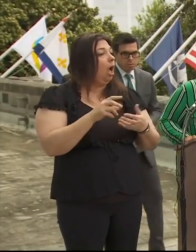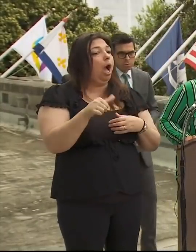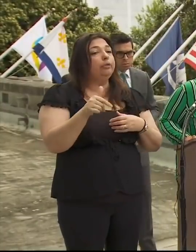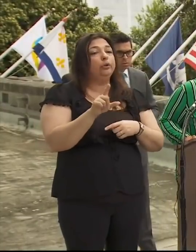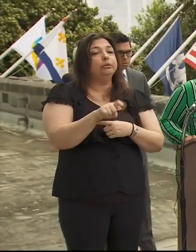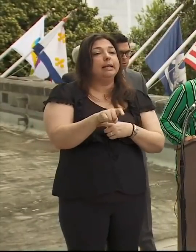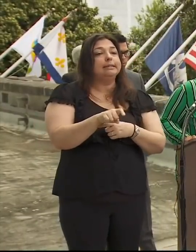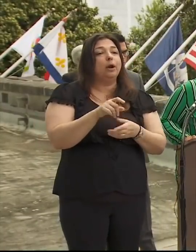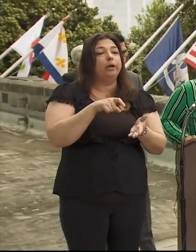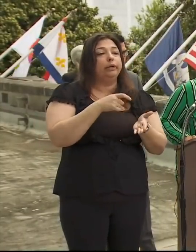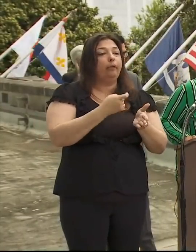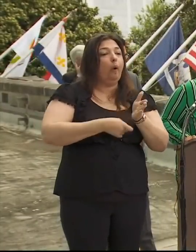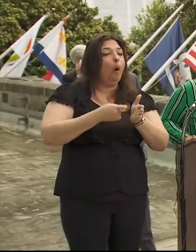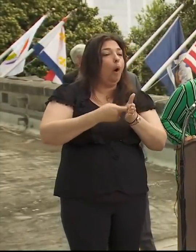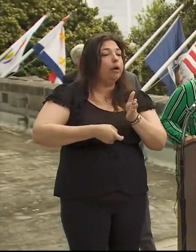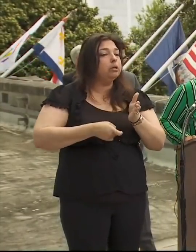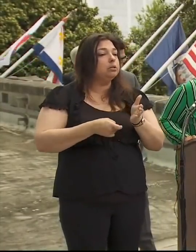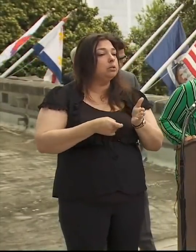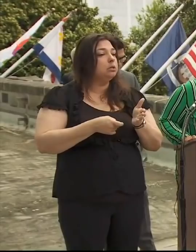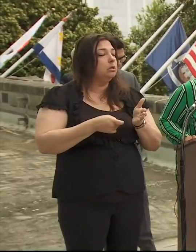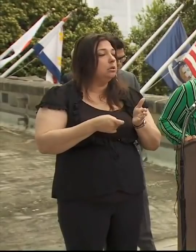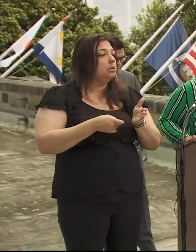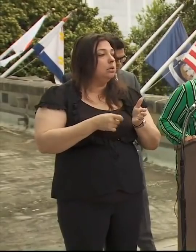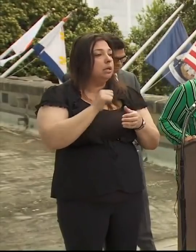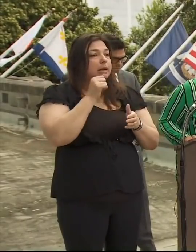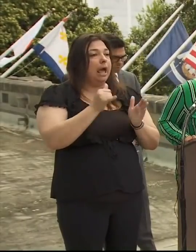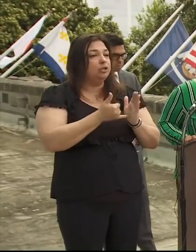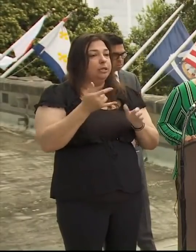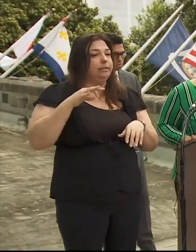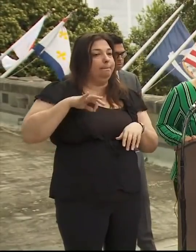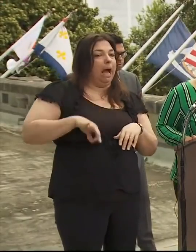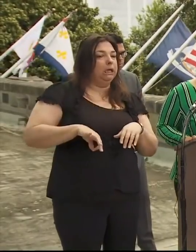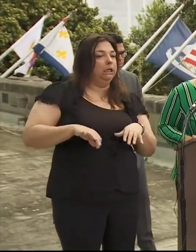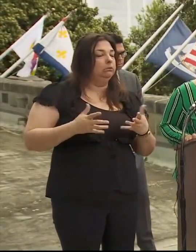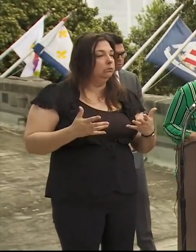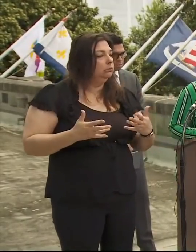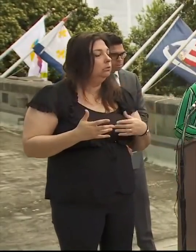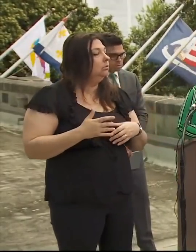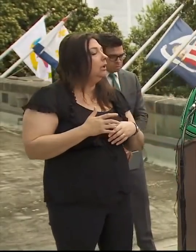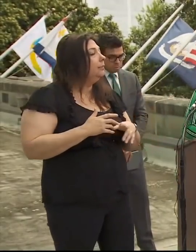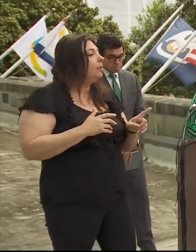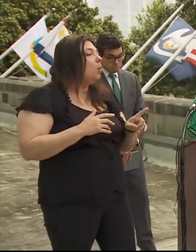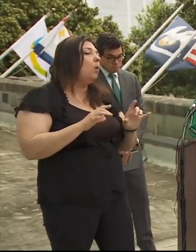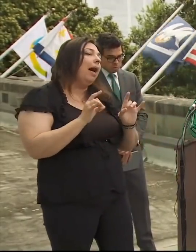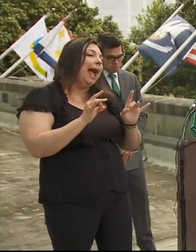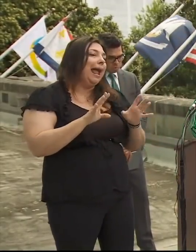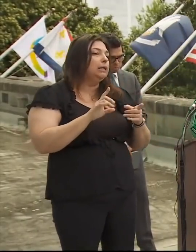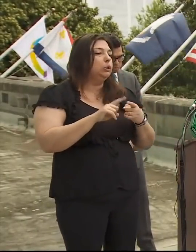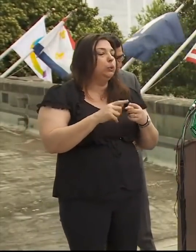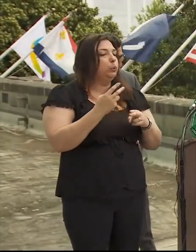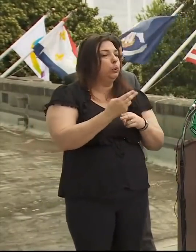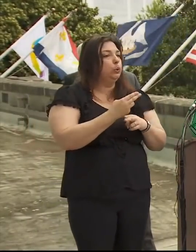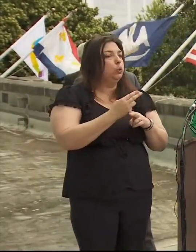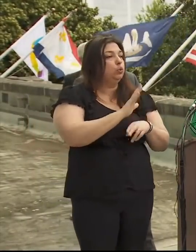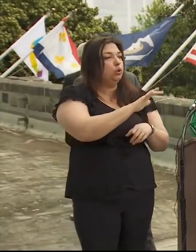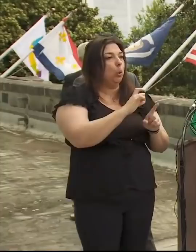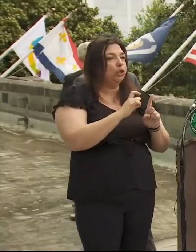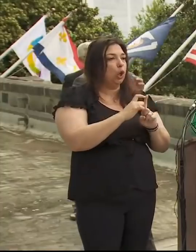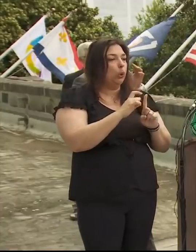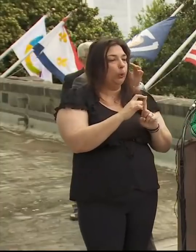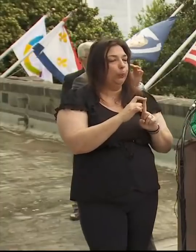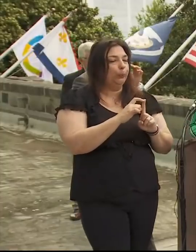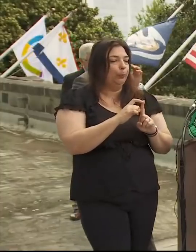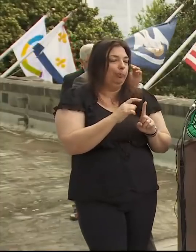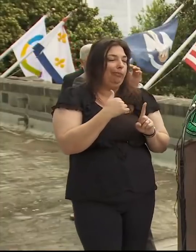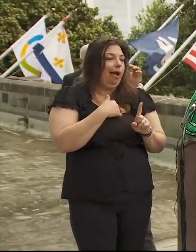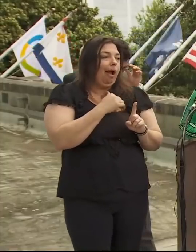necessary costs rather than just pocket? Well, I mean, I hate to kind of use your terminology because